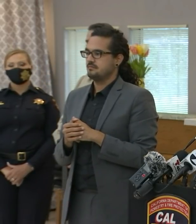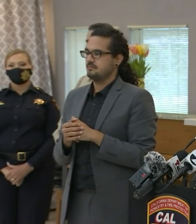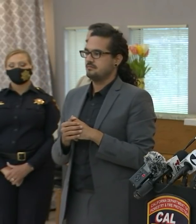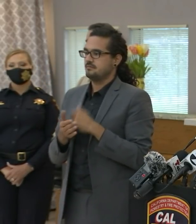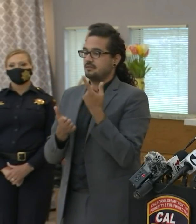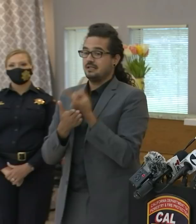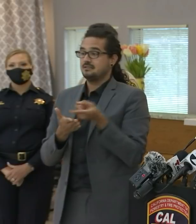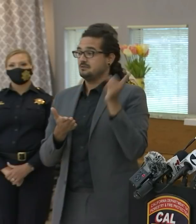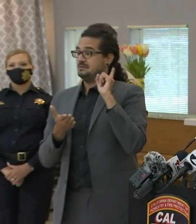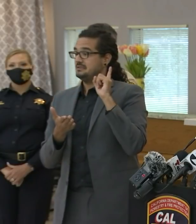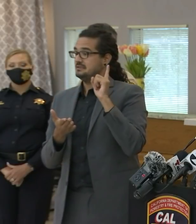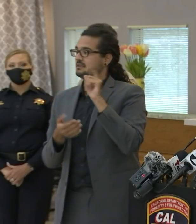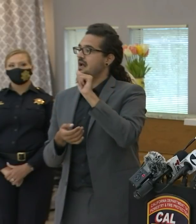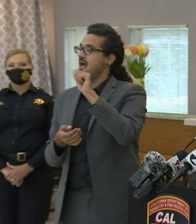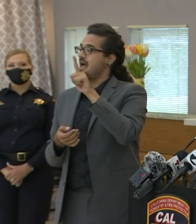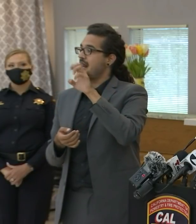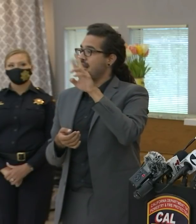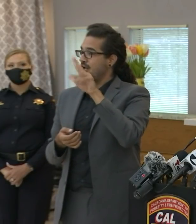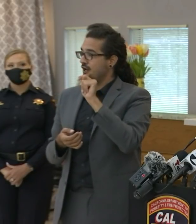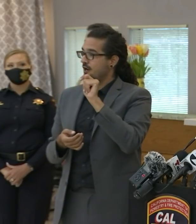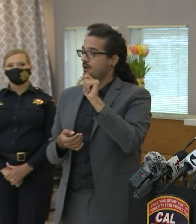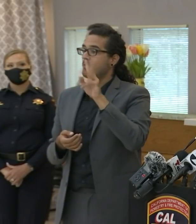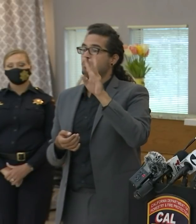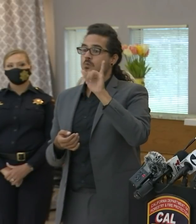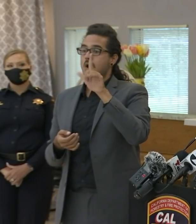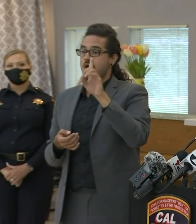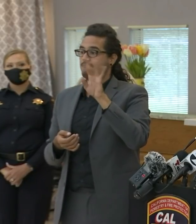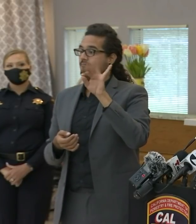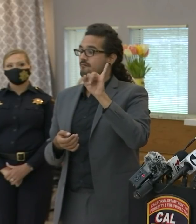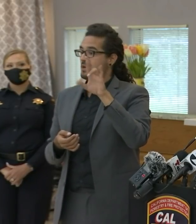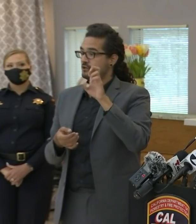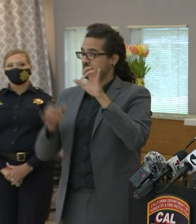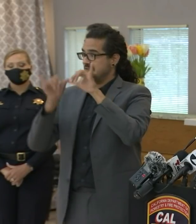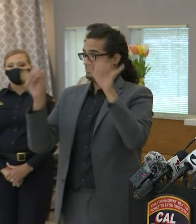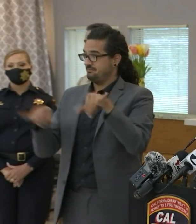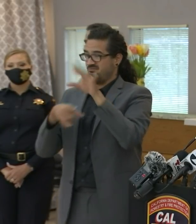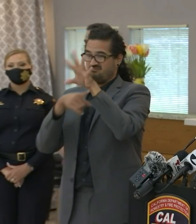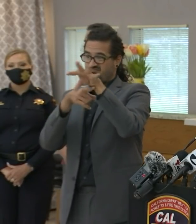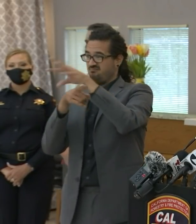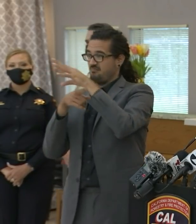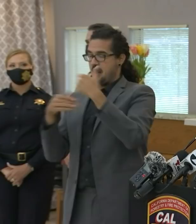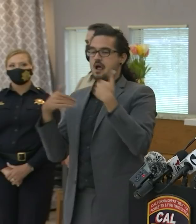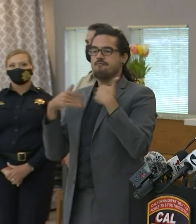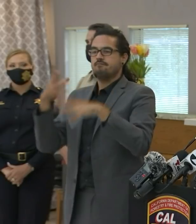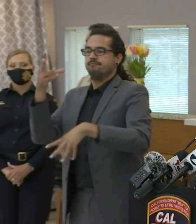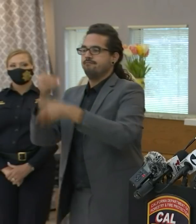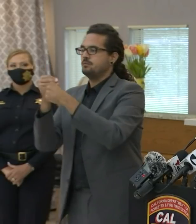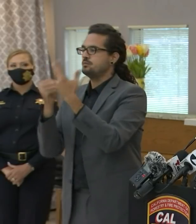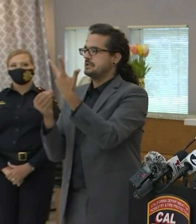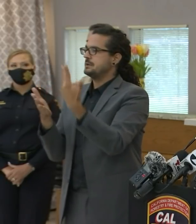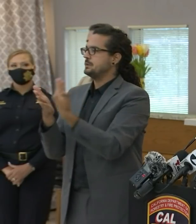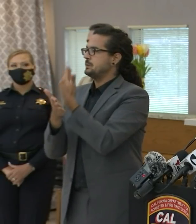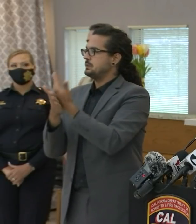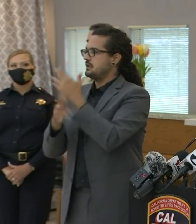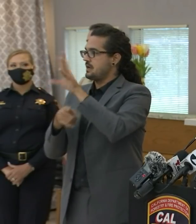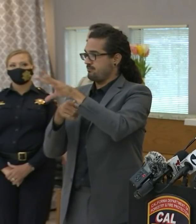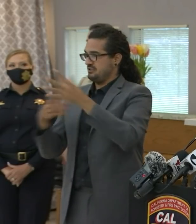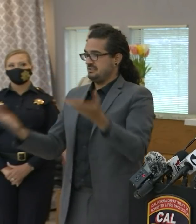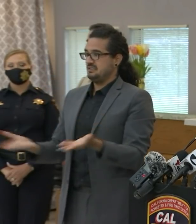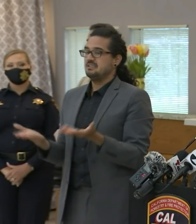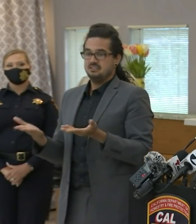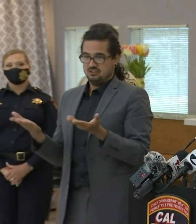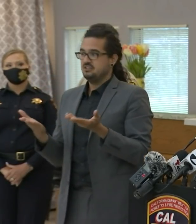verification system, there's been 3 new installations of cameras within the unit here in San Mateo, Santa Cruz. And those are the cameras that our